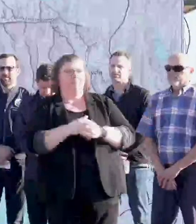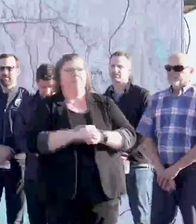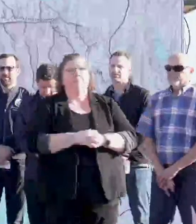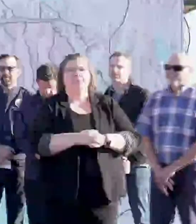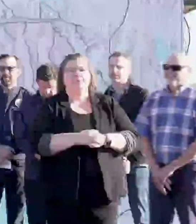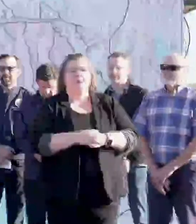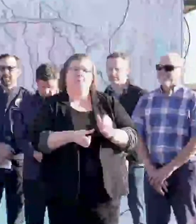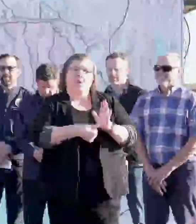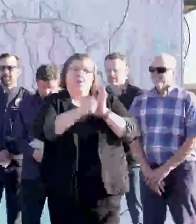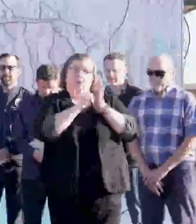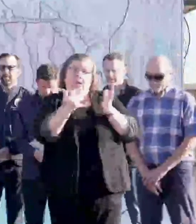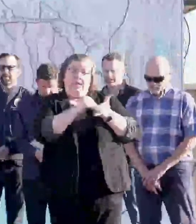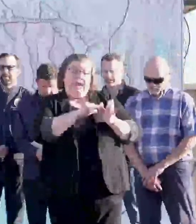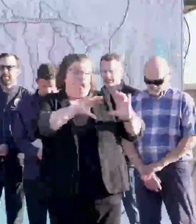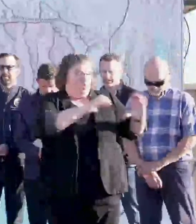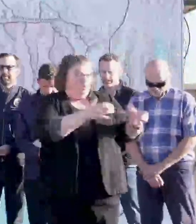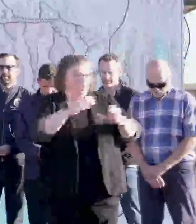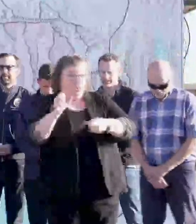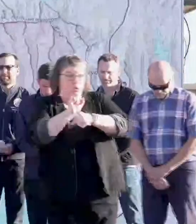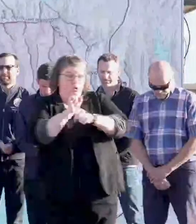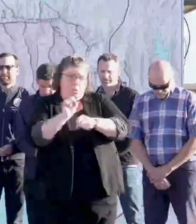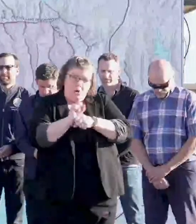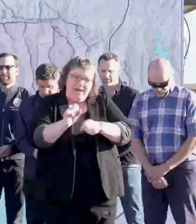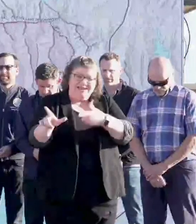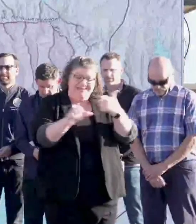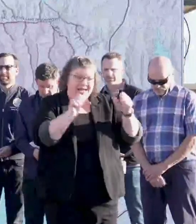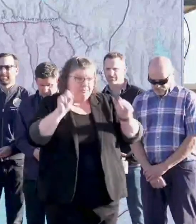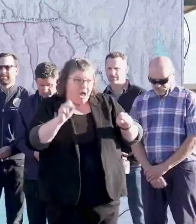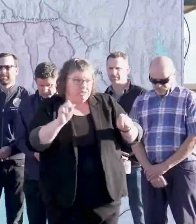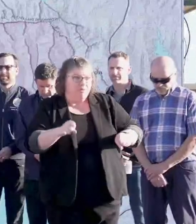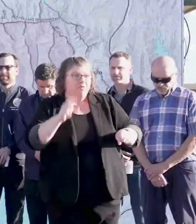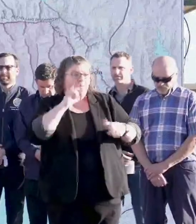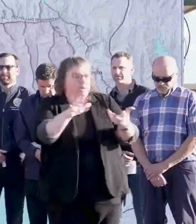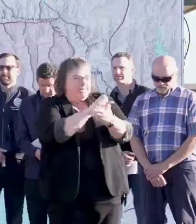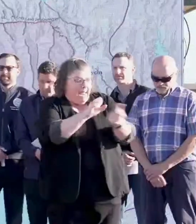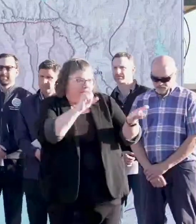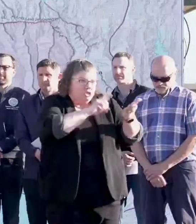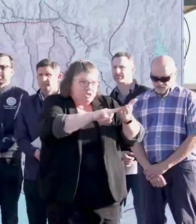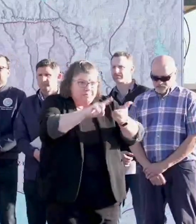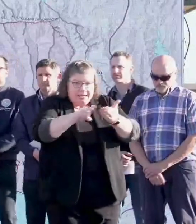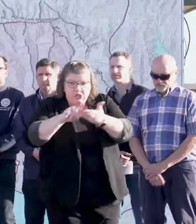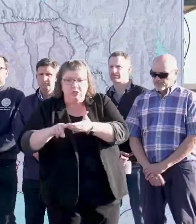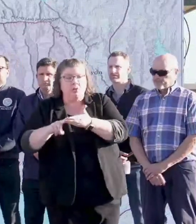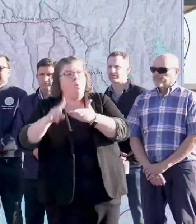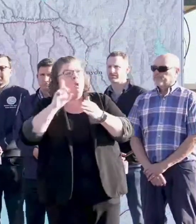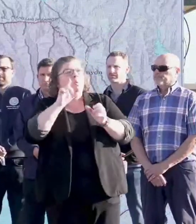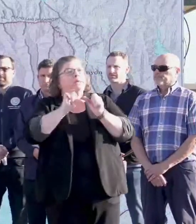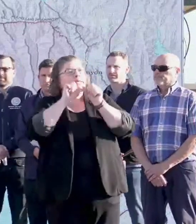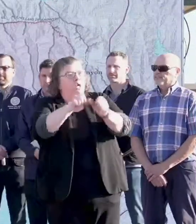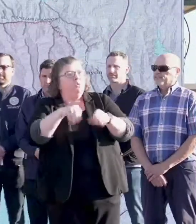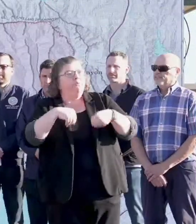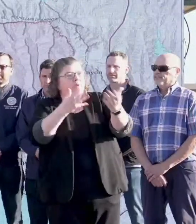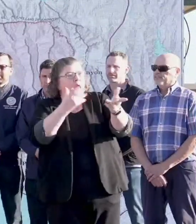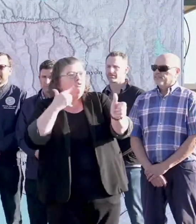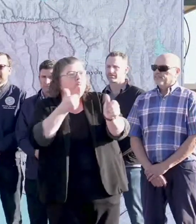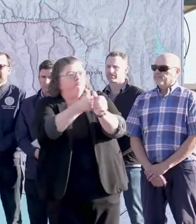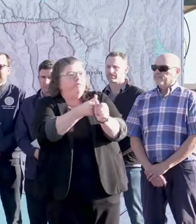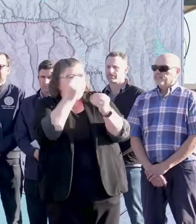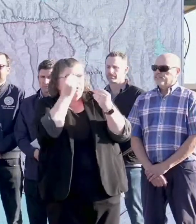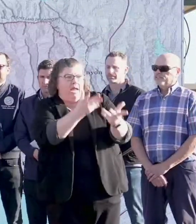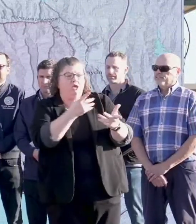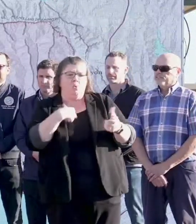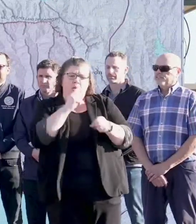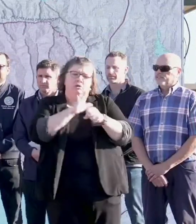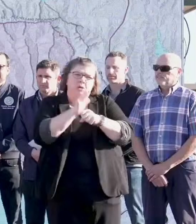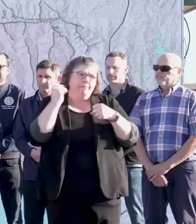are working quickly and fastly as possible, so are our damage inspection teams, and we're going to continue to provide you real-time information, but we are fully